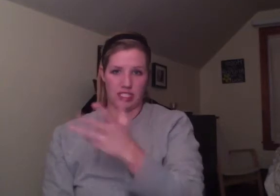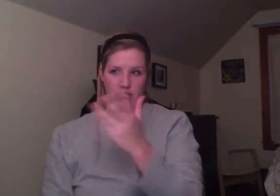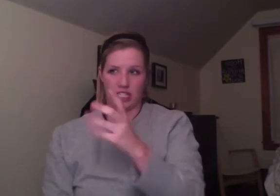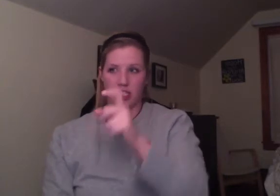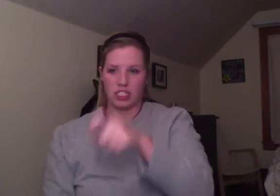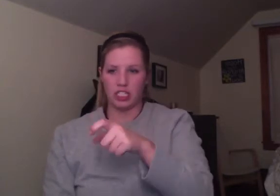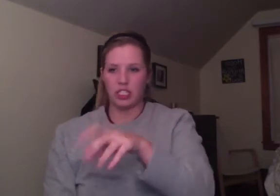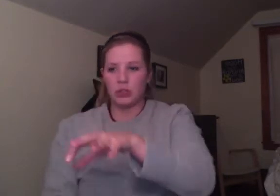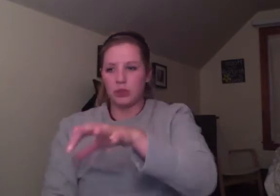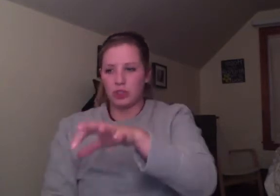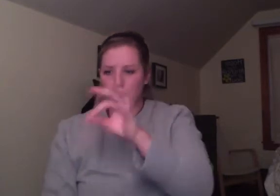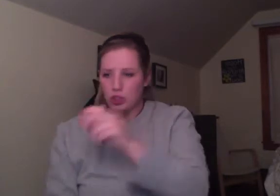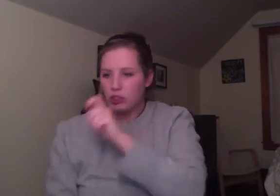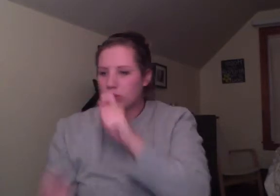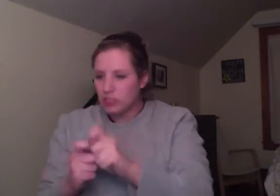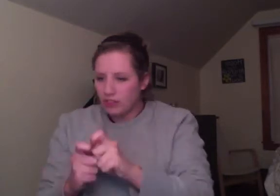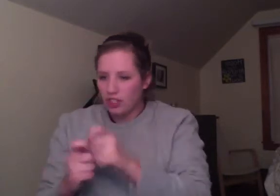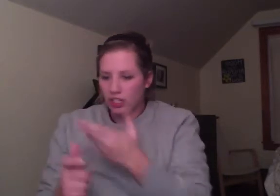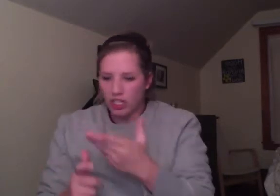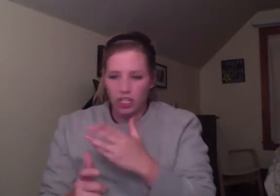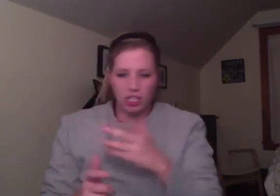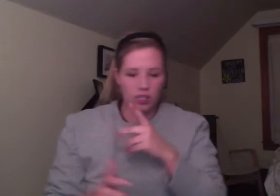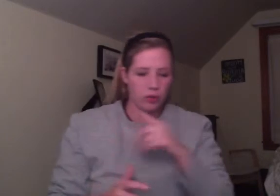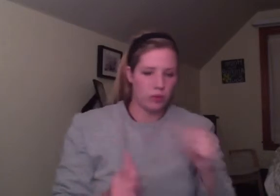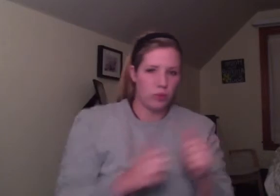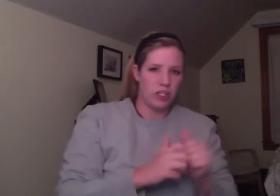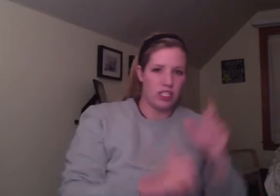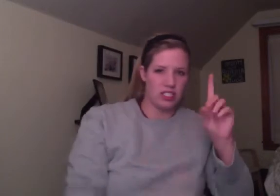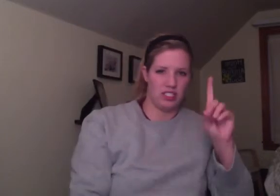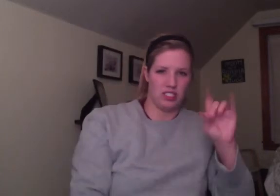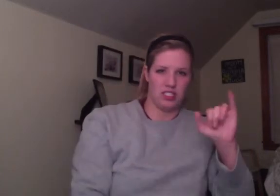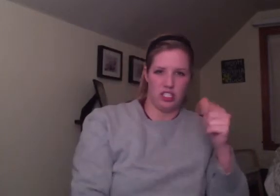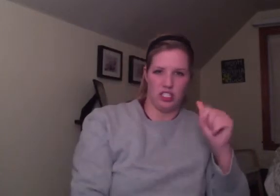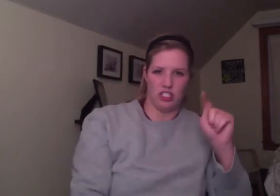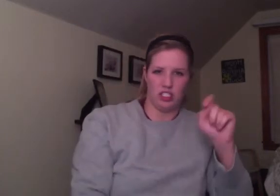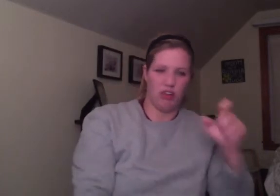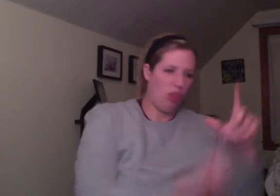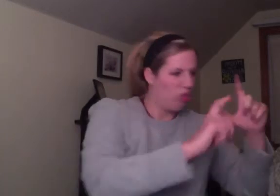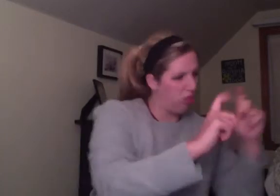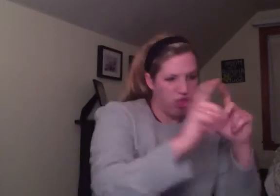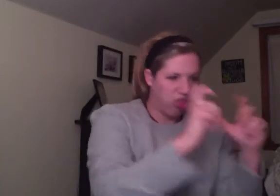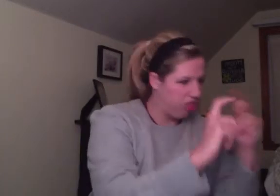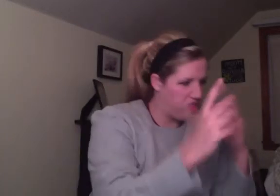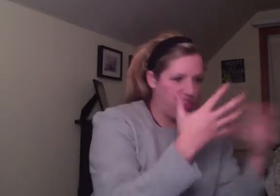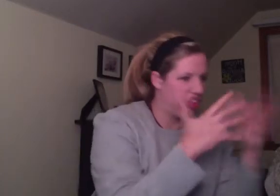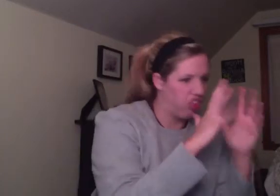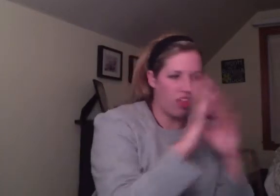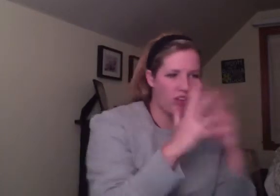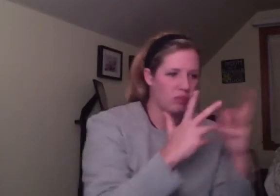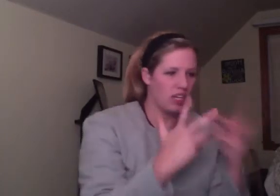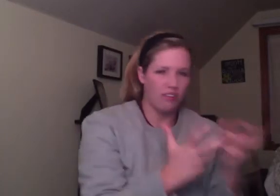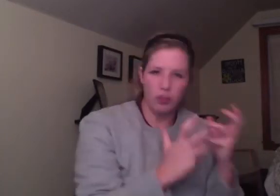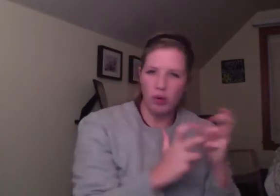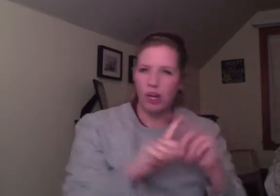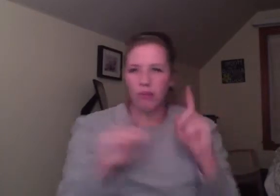precisely. You don't want to just shoot anything. You want to make sure what you're going to shoot is going to be a photograph that you like. But with digital, you can just click away for hours,